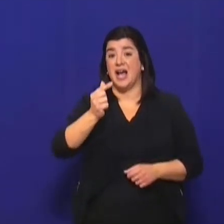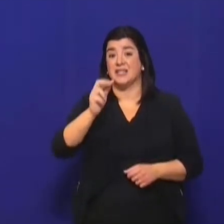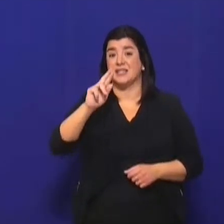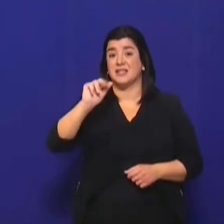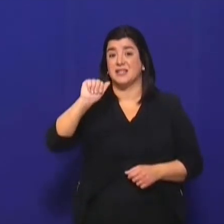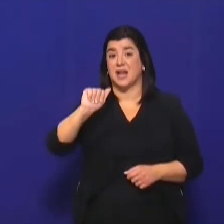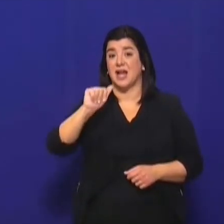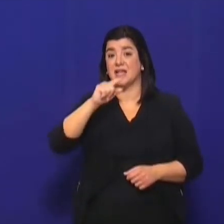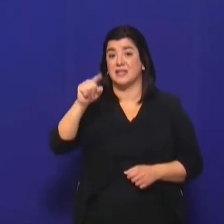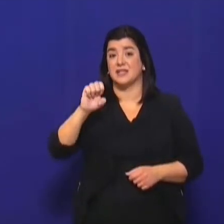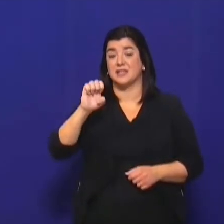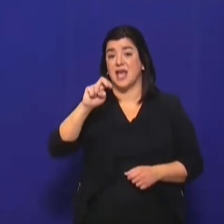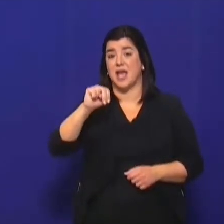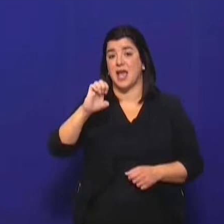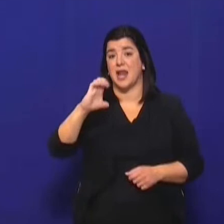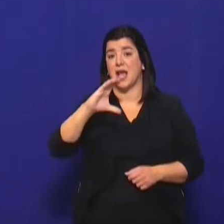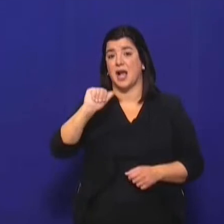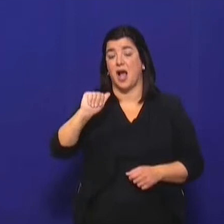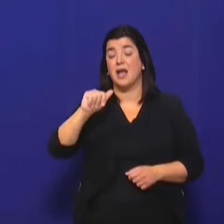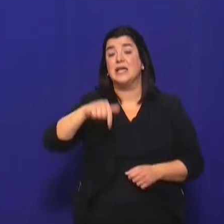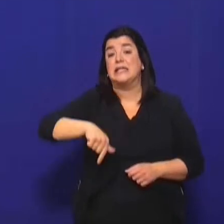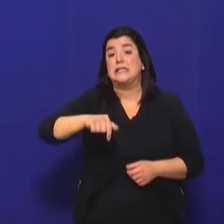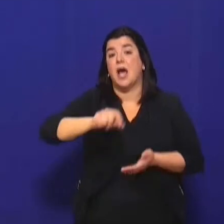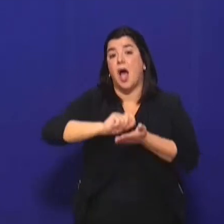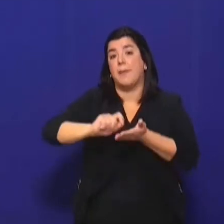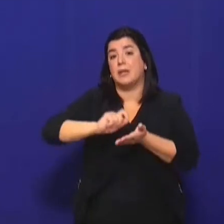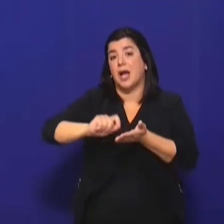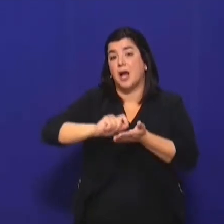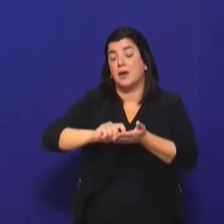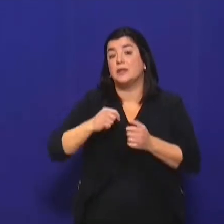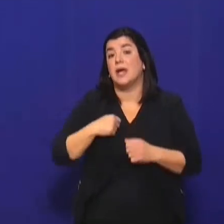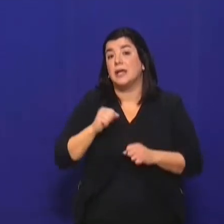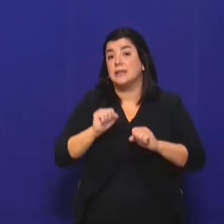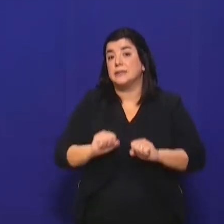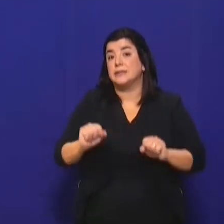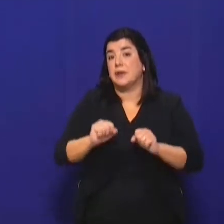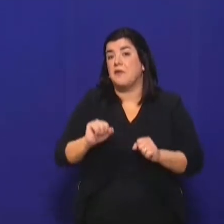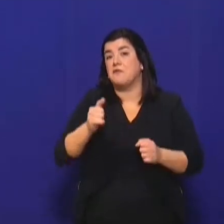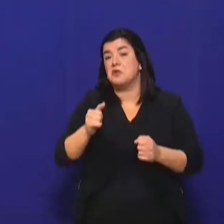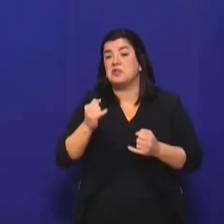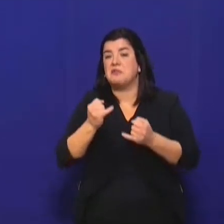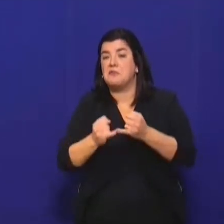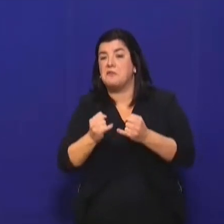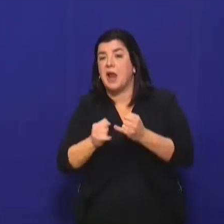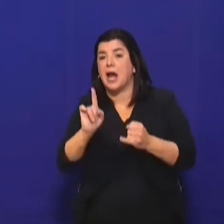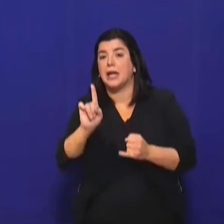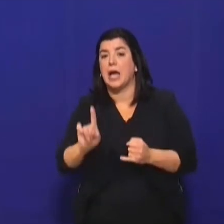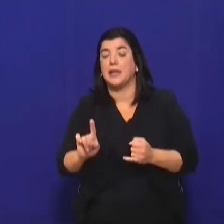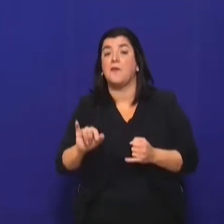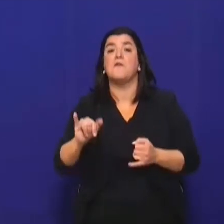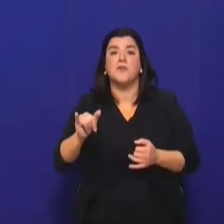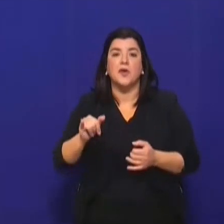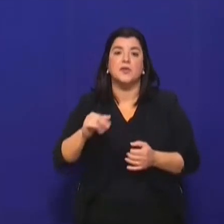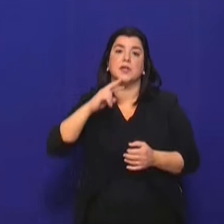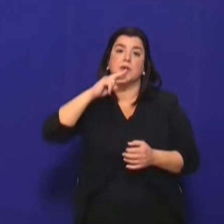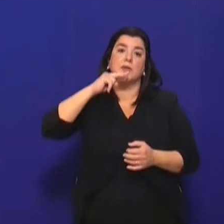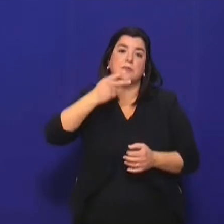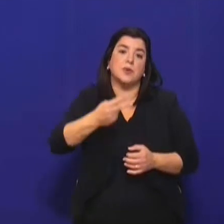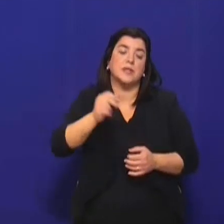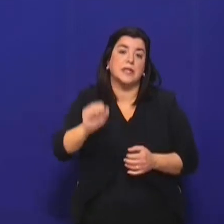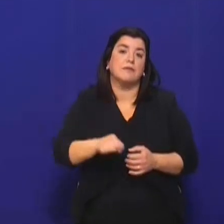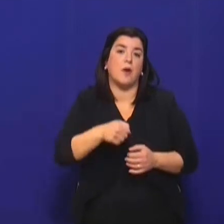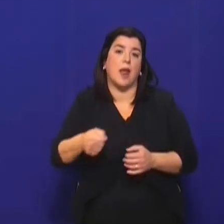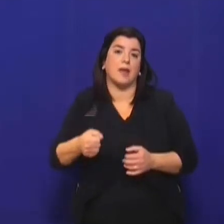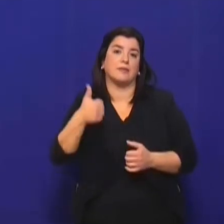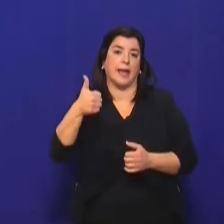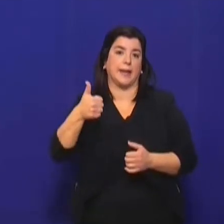u propju wkoll hija mistennija li l-European Medicines Agency f'lejn l-aħħar ta' dan ix-xahar tkun qiegħda tagħti ir-risposta tagħha fuq